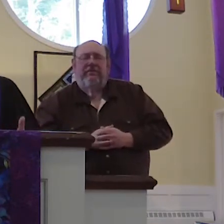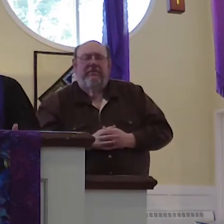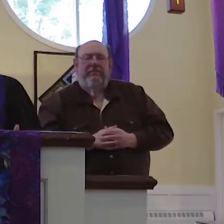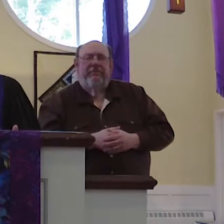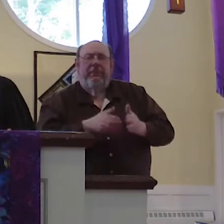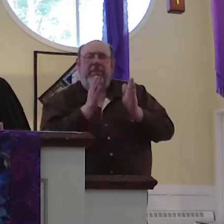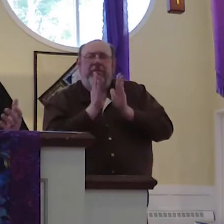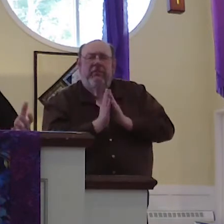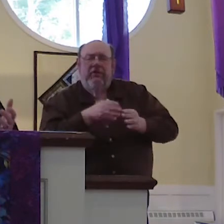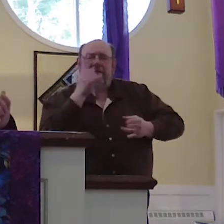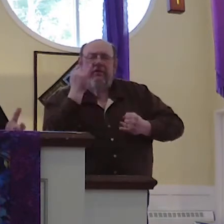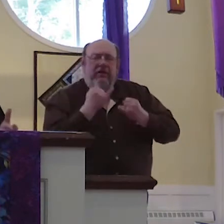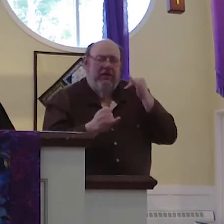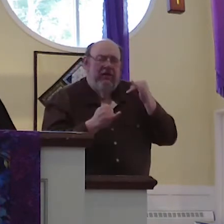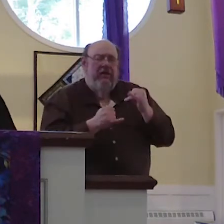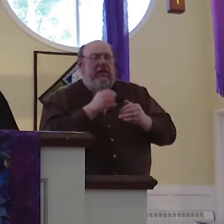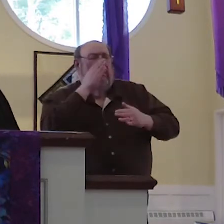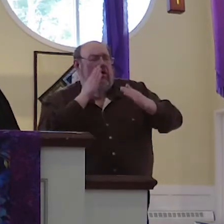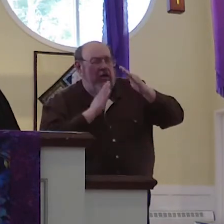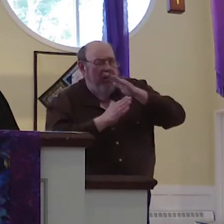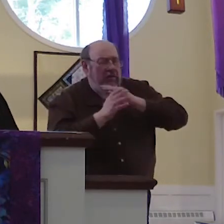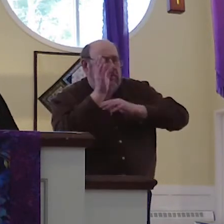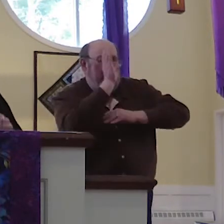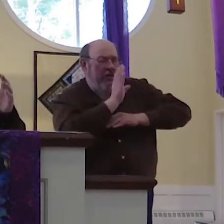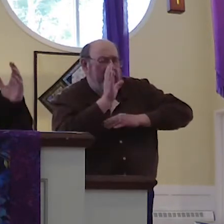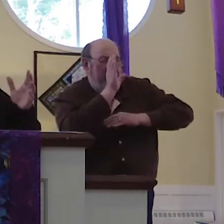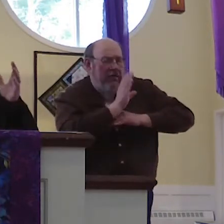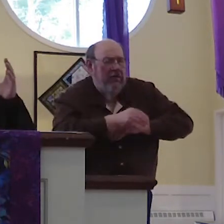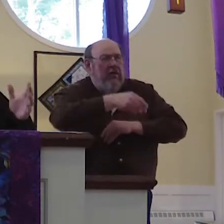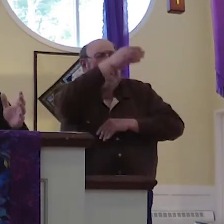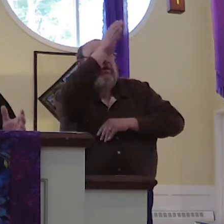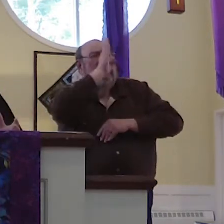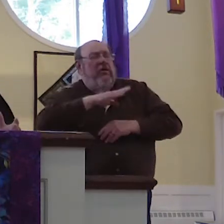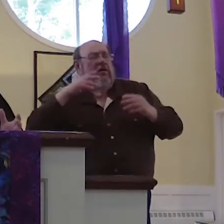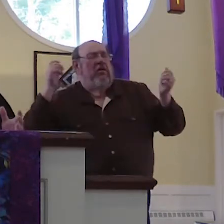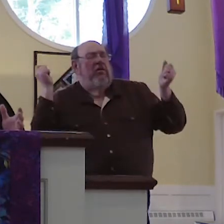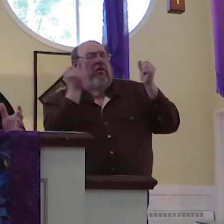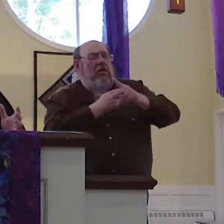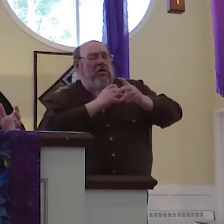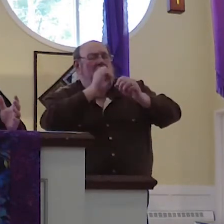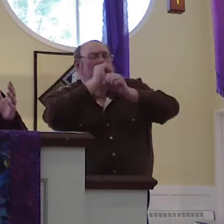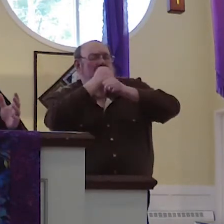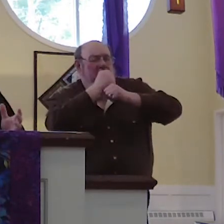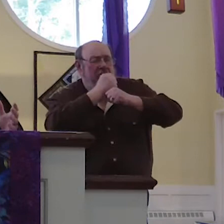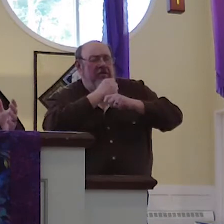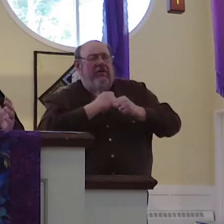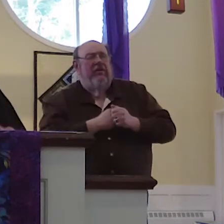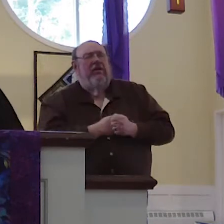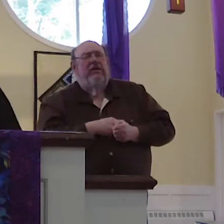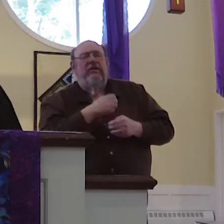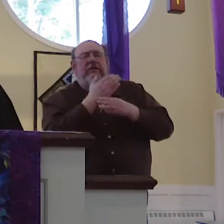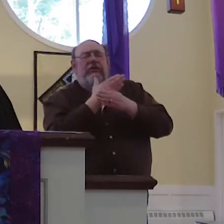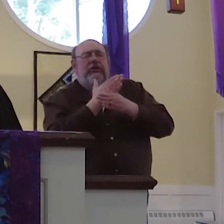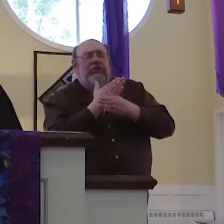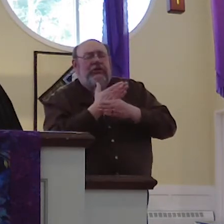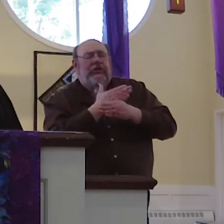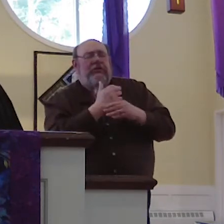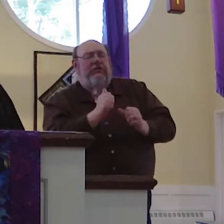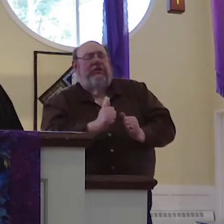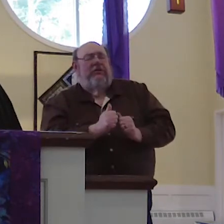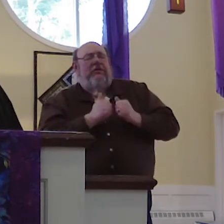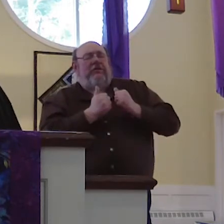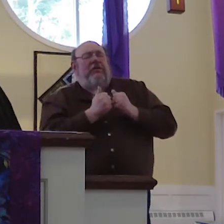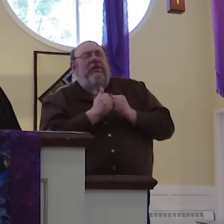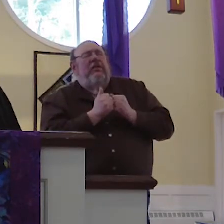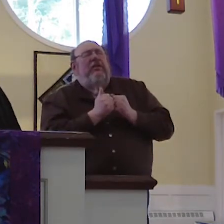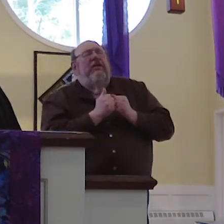Prayer, in the end, is about humbly seeking the presence of the God of all of creation and sharing in your life